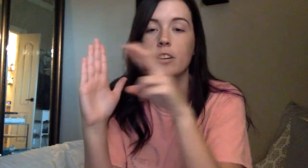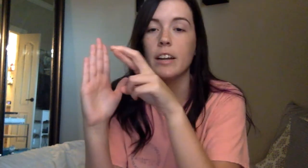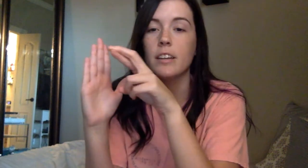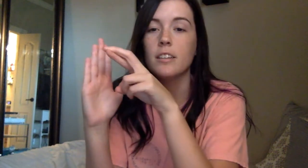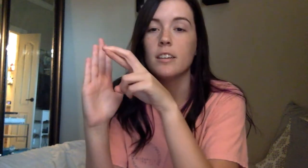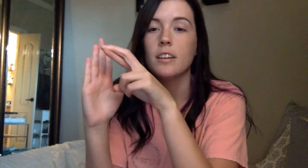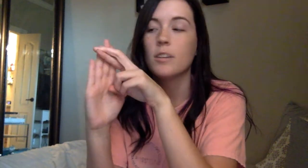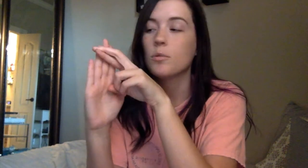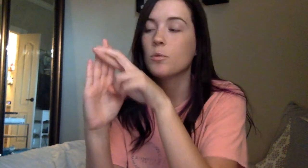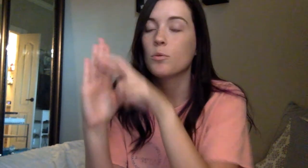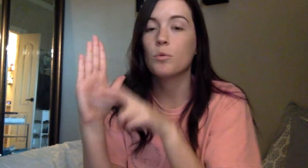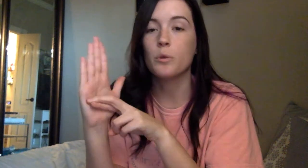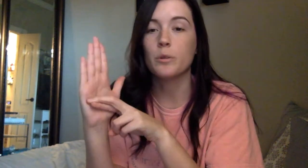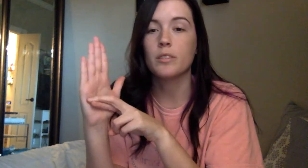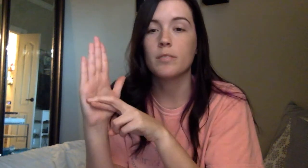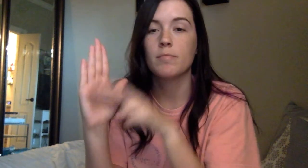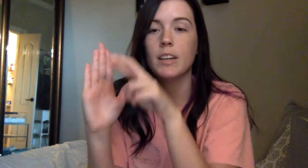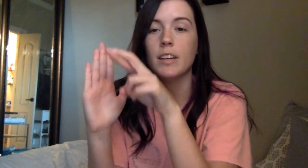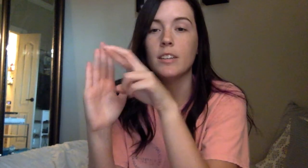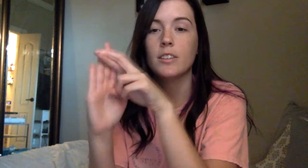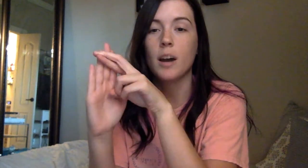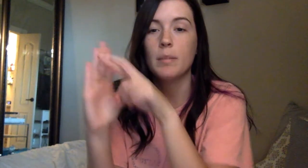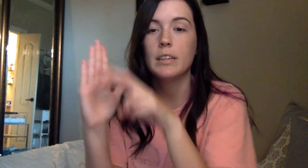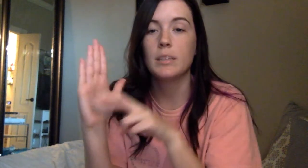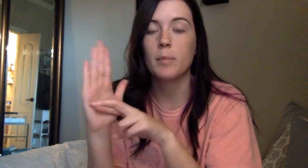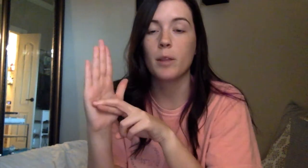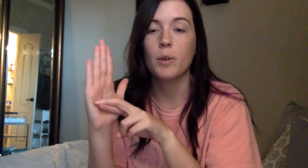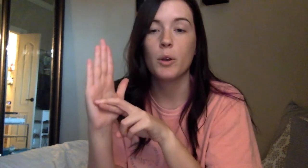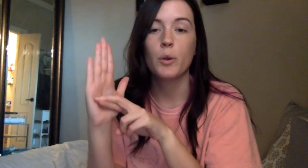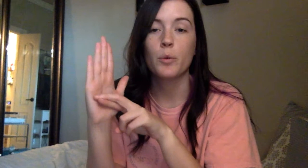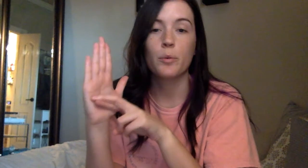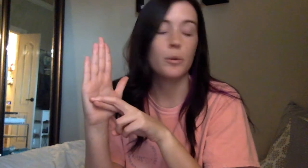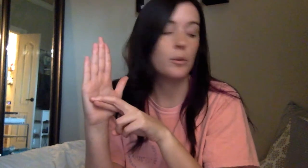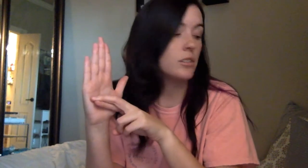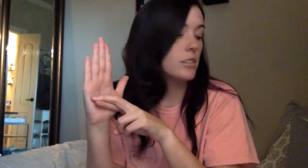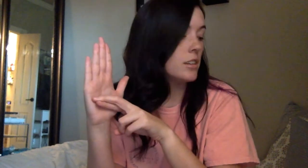hand. Rules, top to bottom. Rules